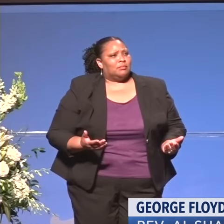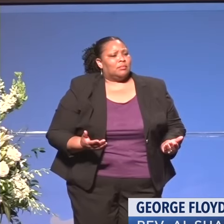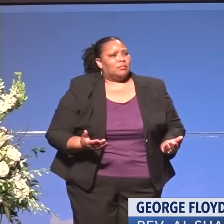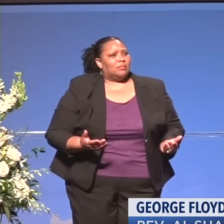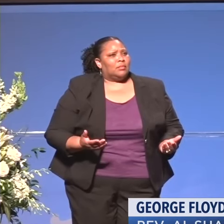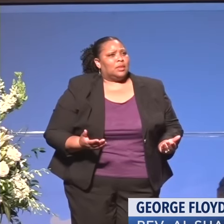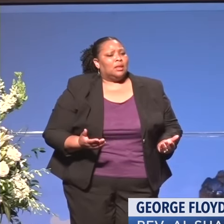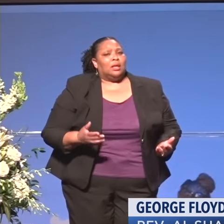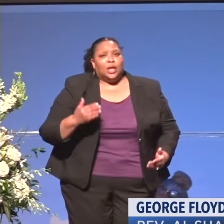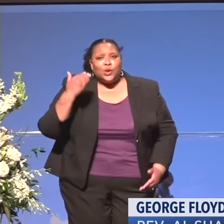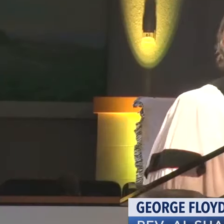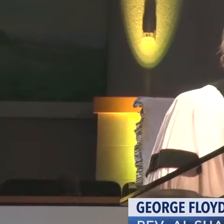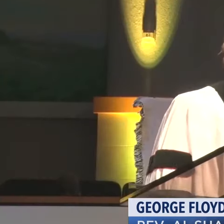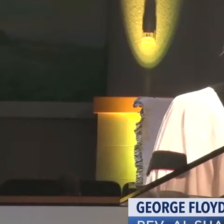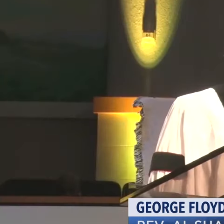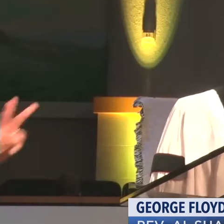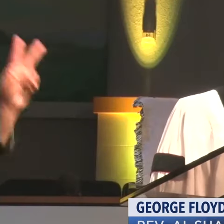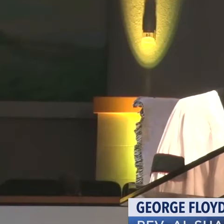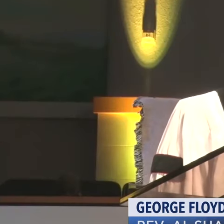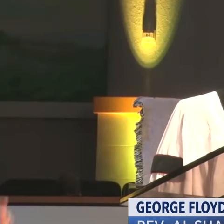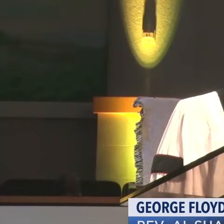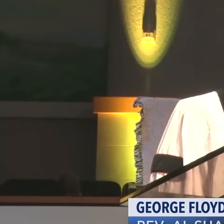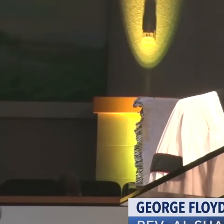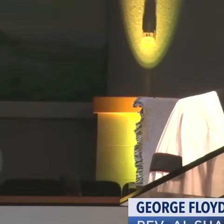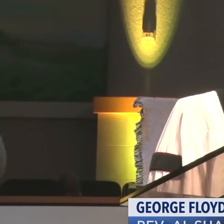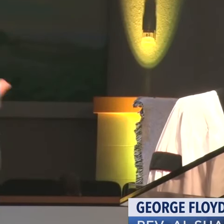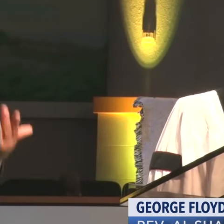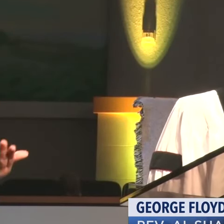minimizing the value of our lives.